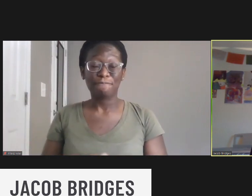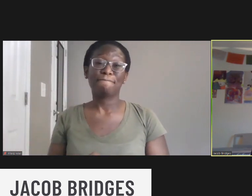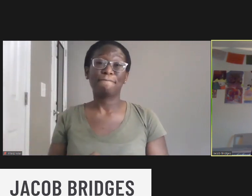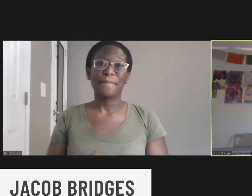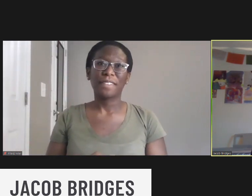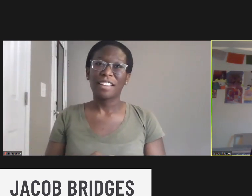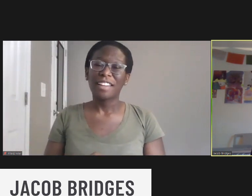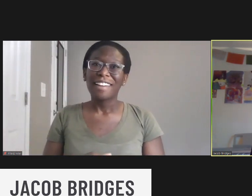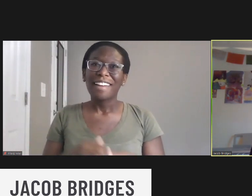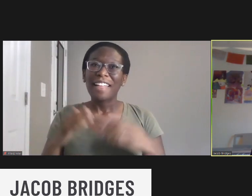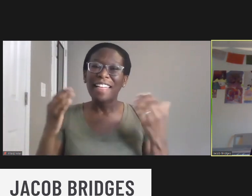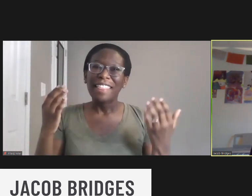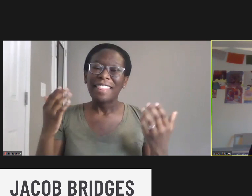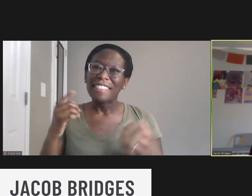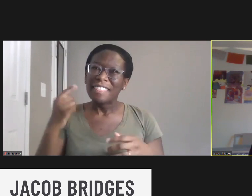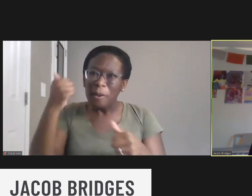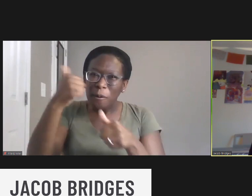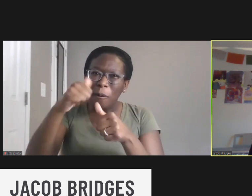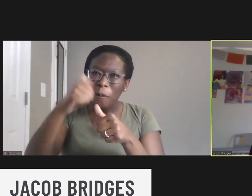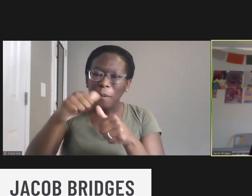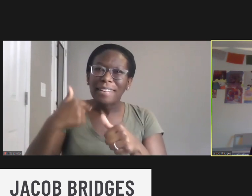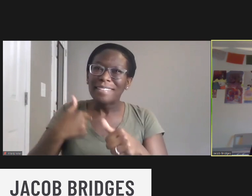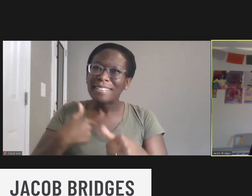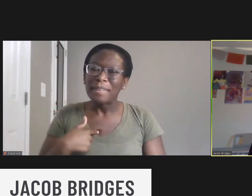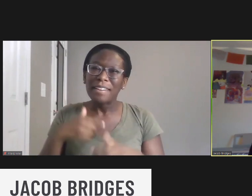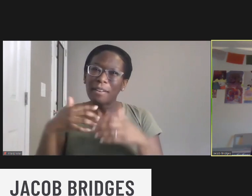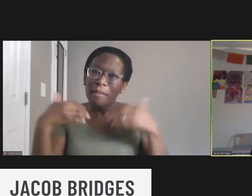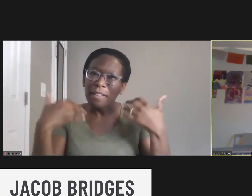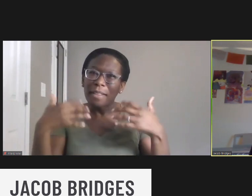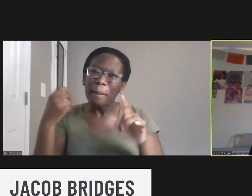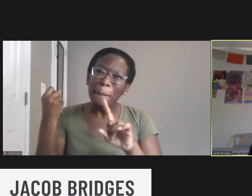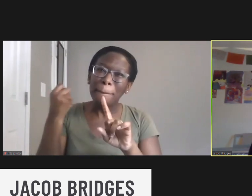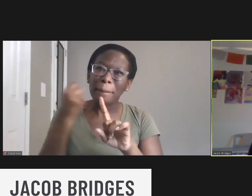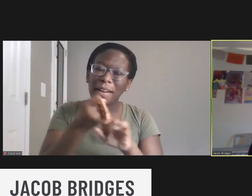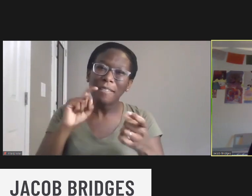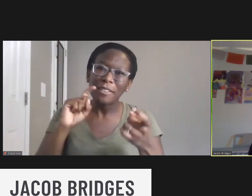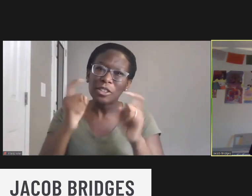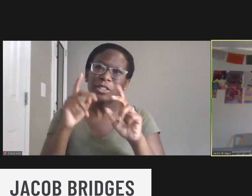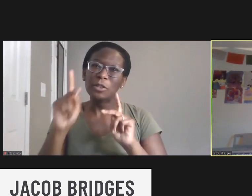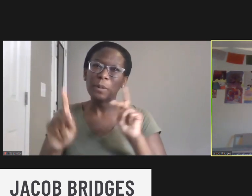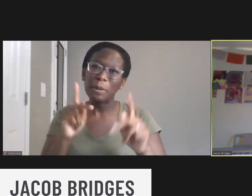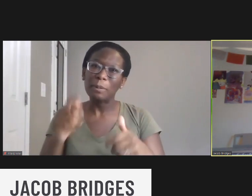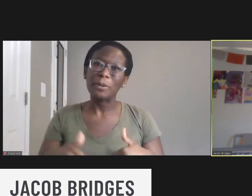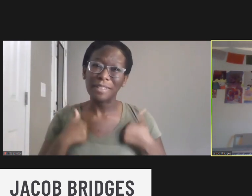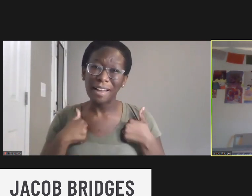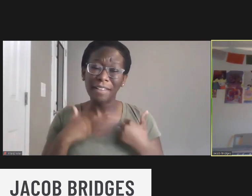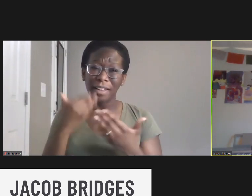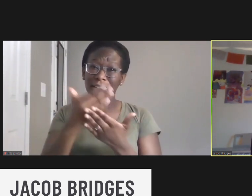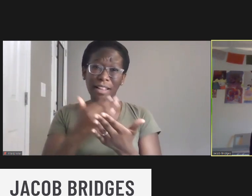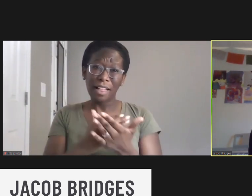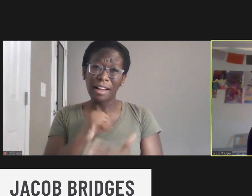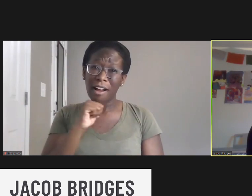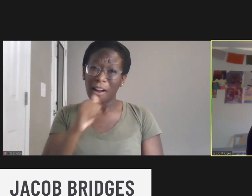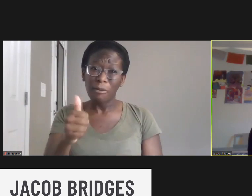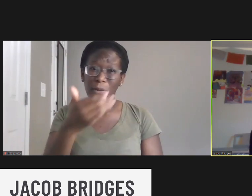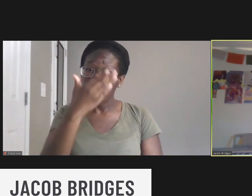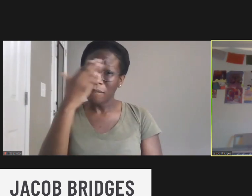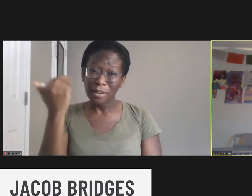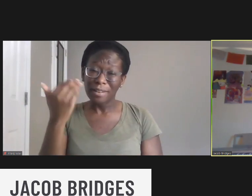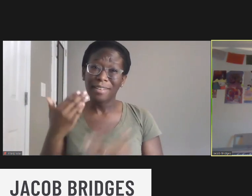real impact change has on people's lives. And it's a lesson I won't forget. Thank you.